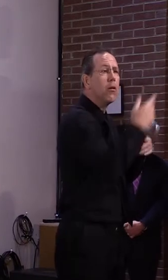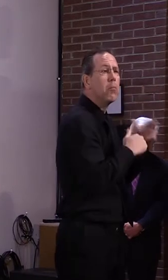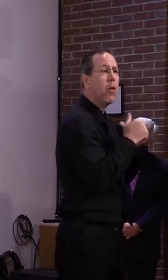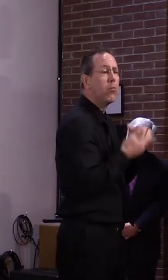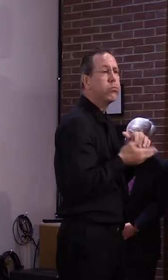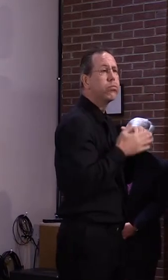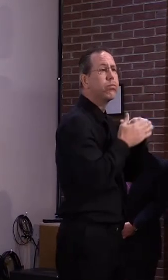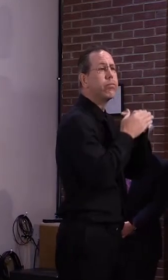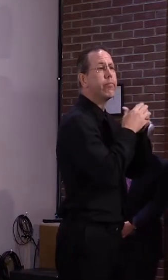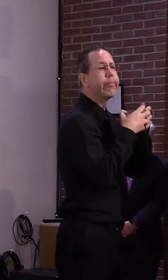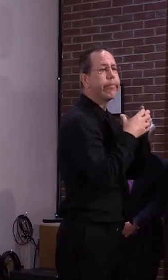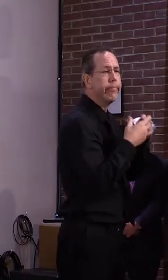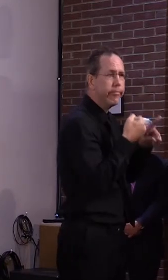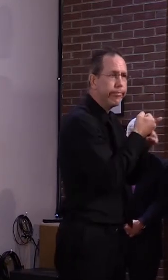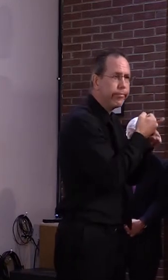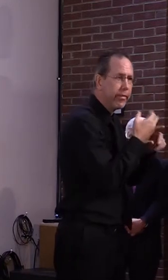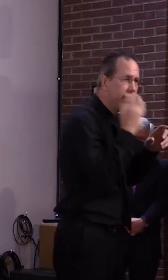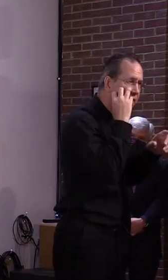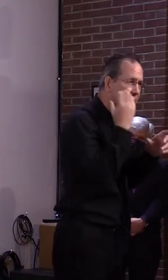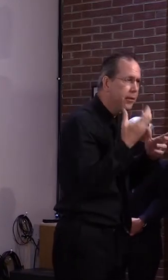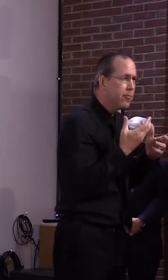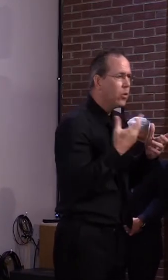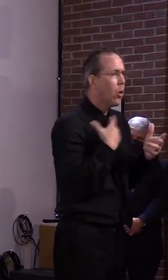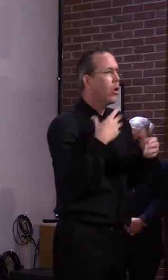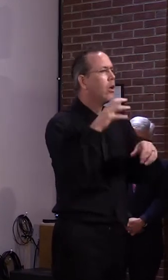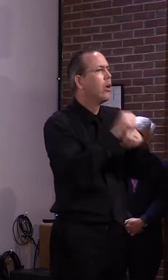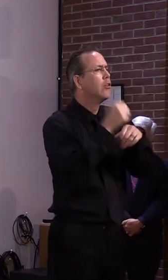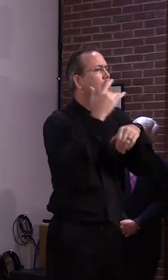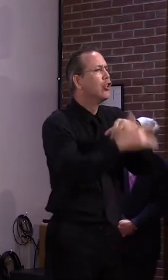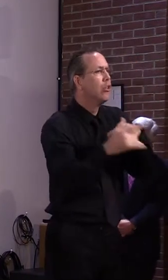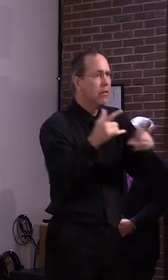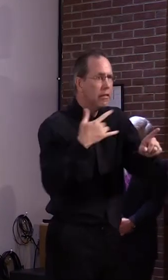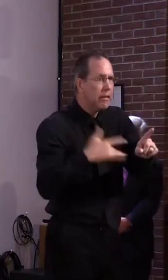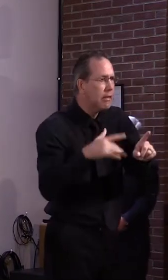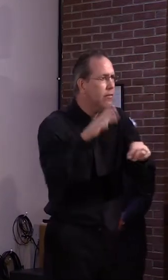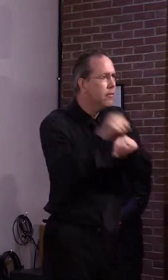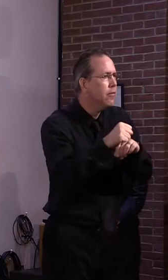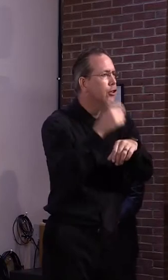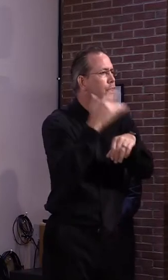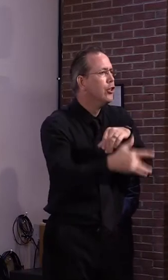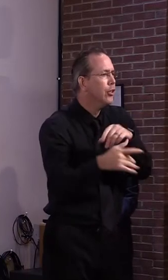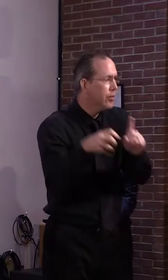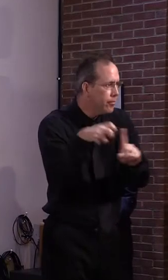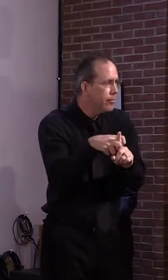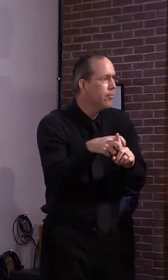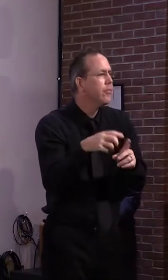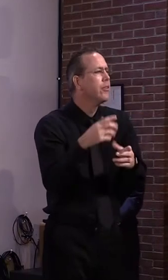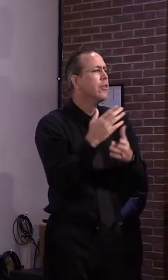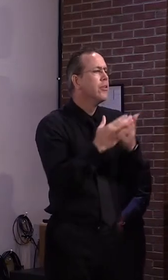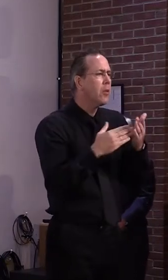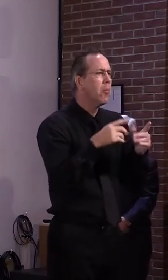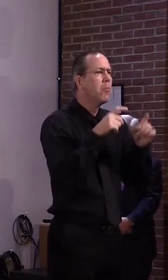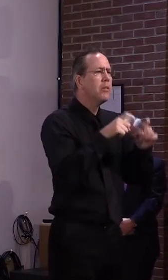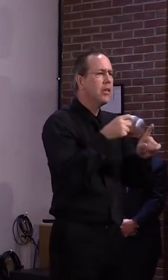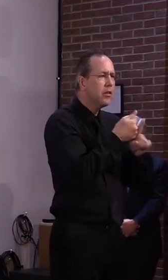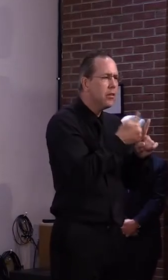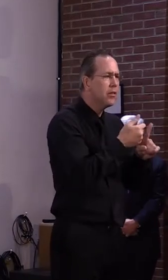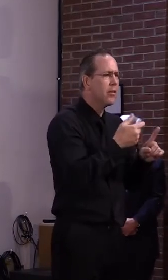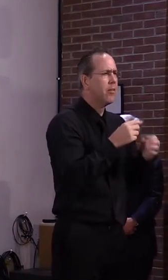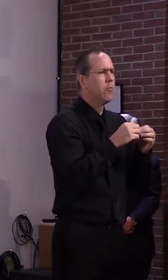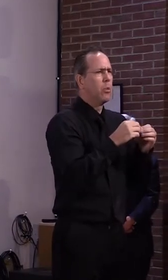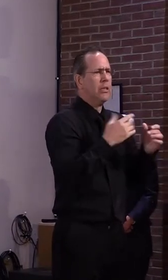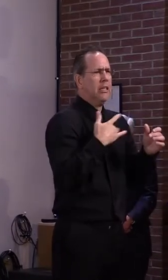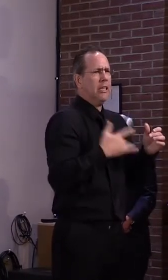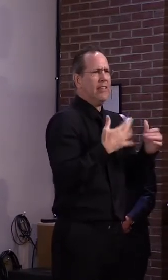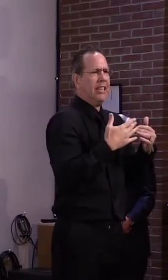such a powerful test, and maybe that person isn't so infectious. So these are all